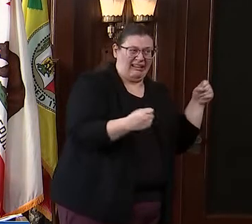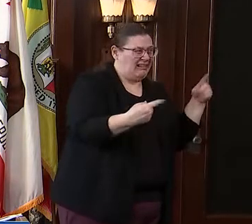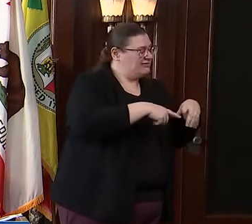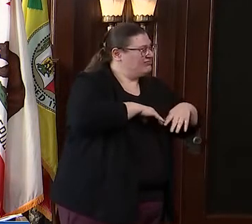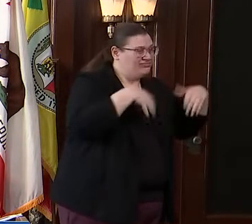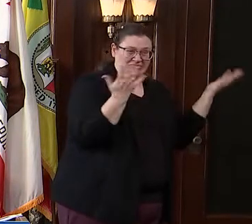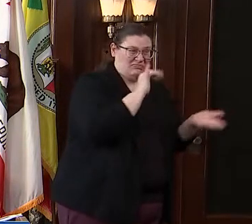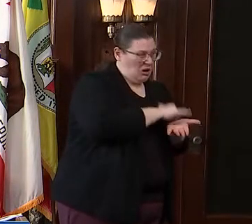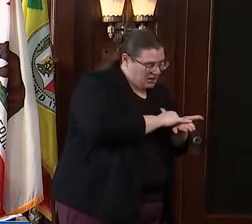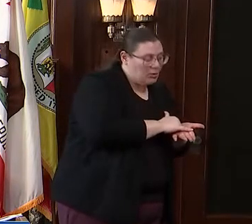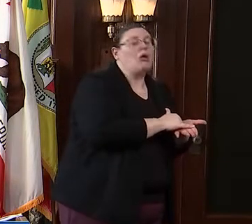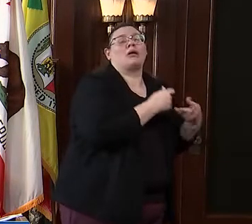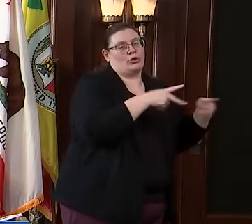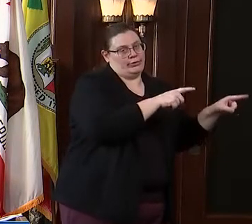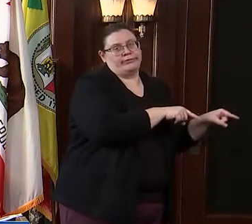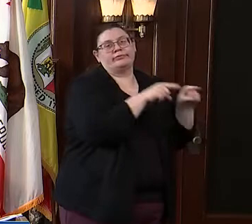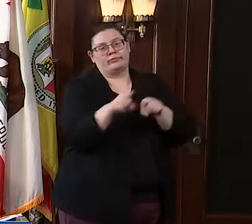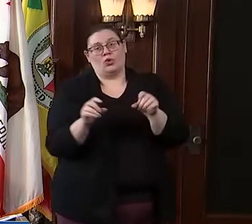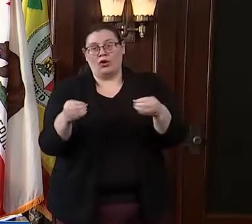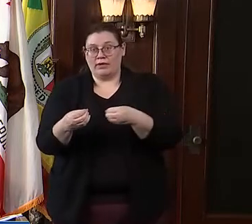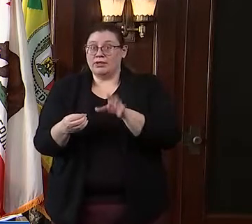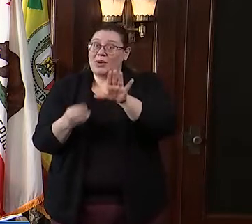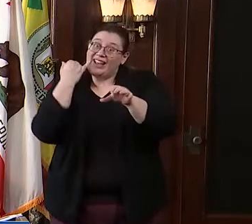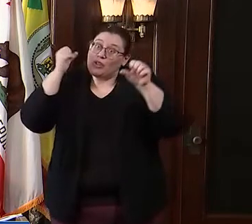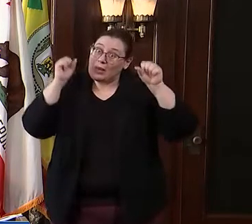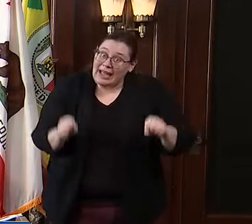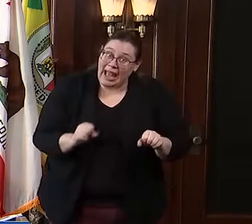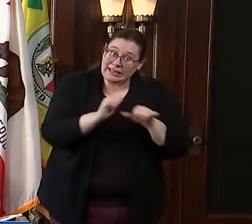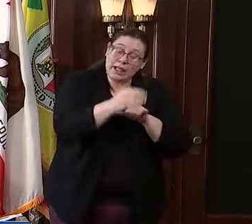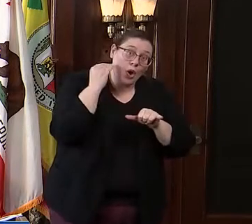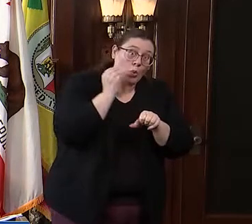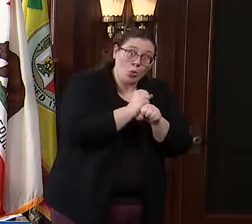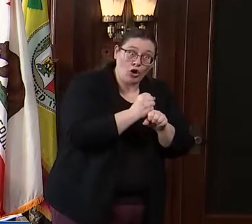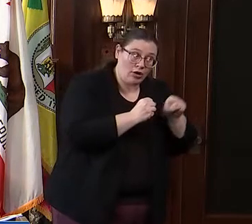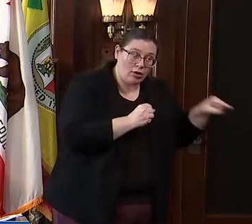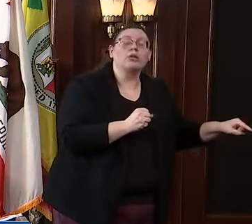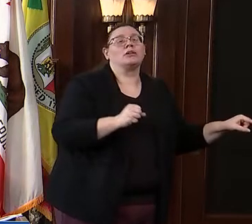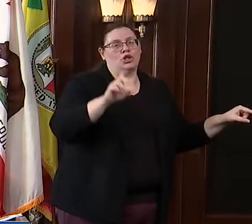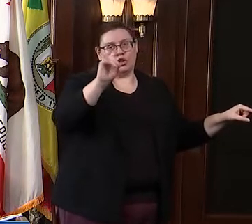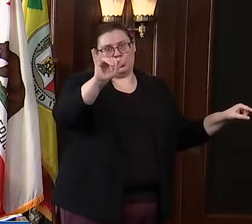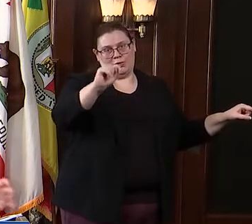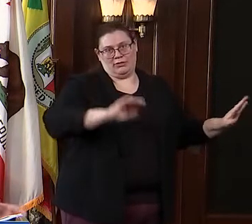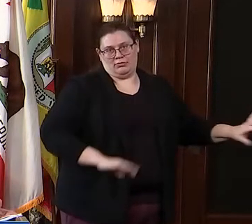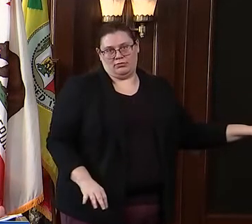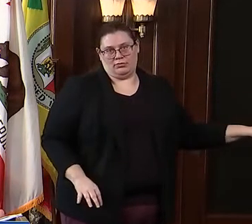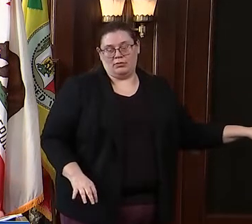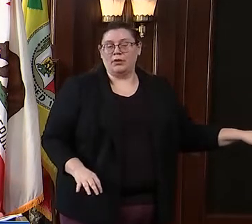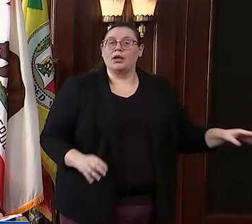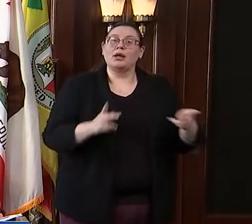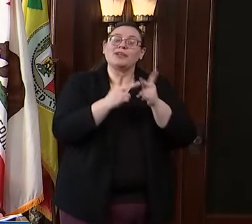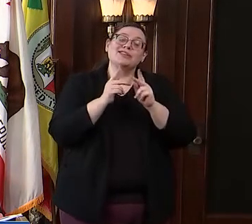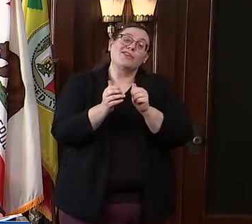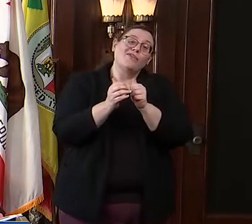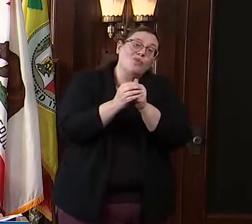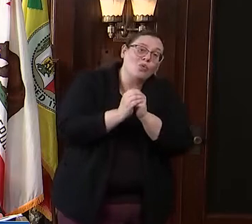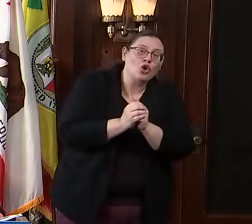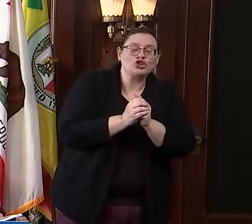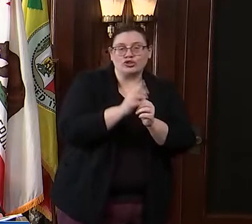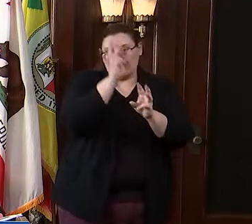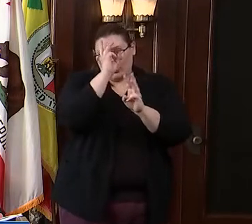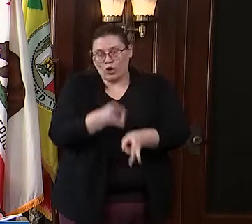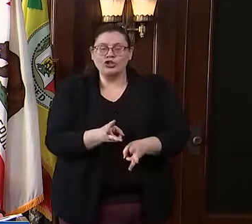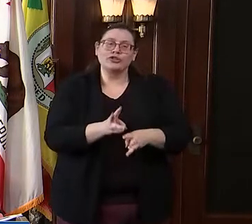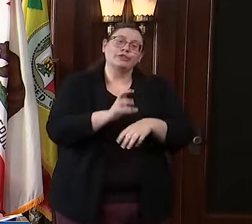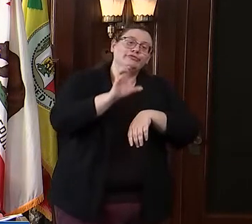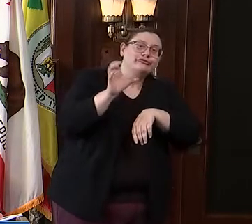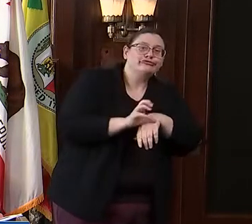is not possible. So if you can work from home, you still need to work from home. Houses of worship, as we discussed earlier this week, are